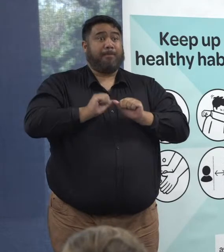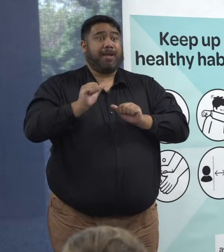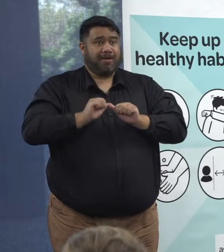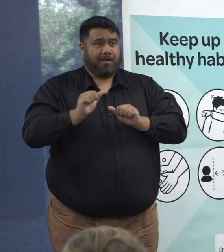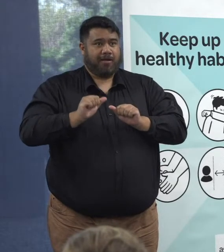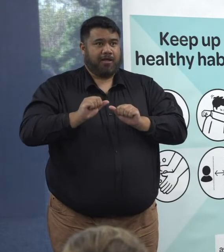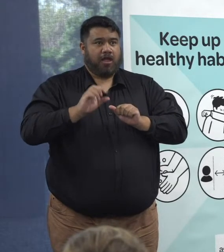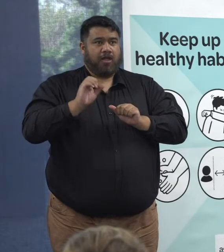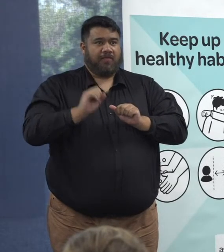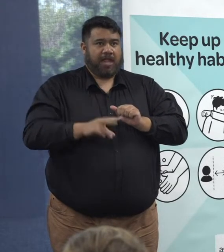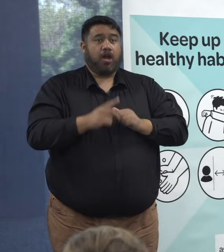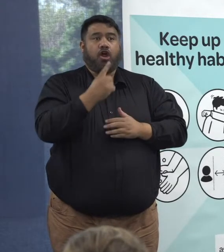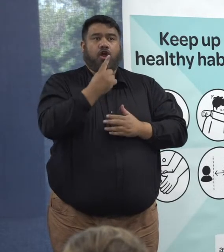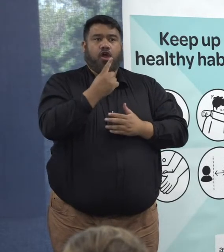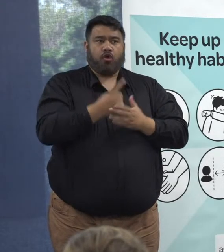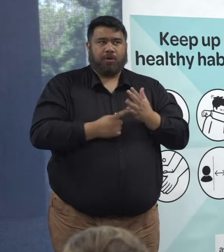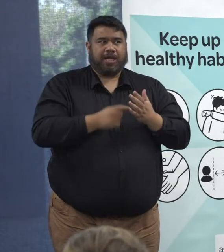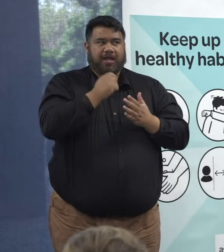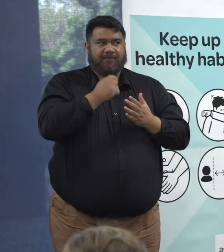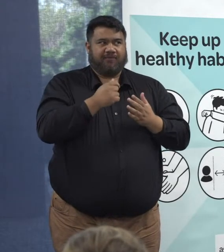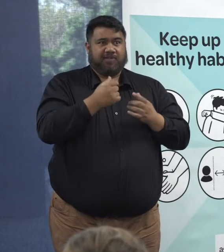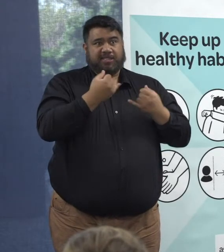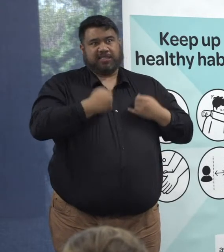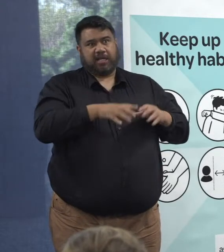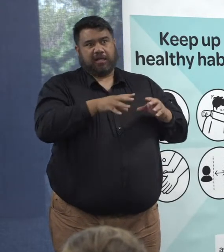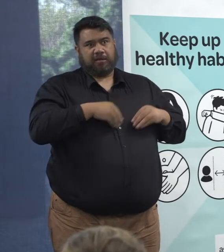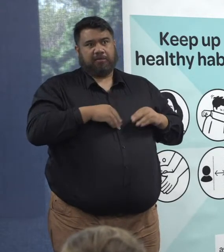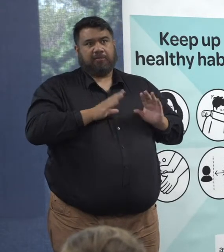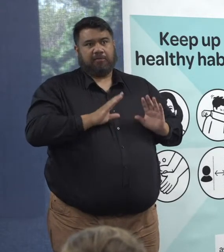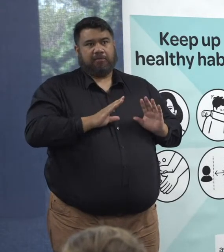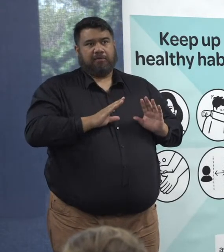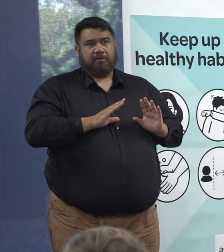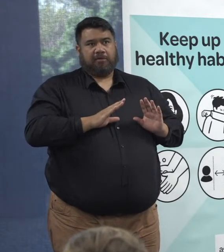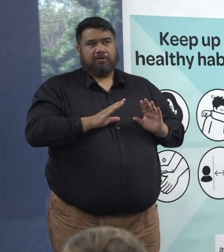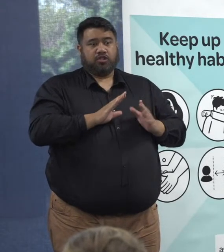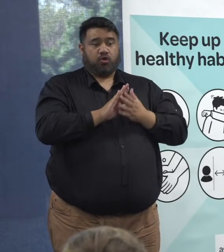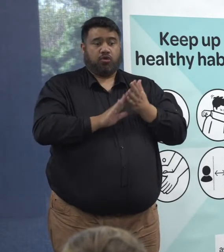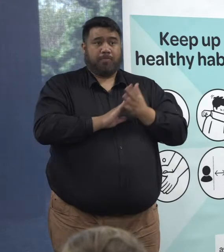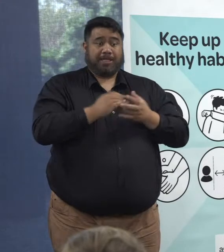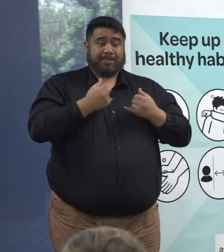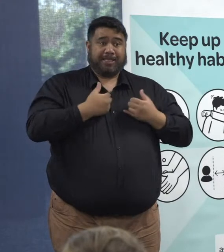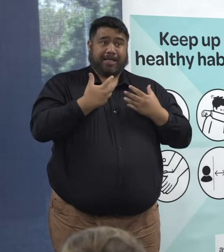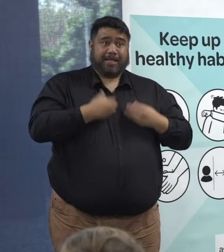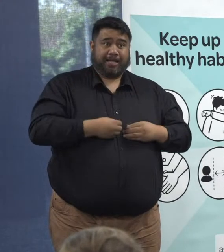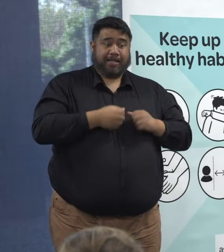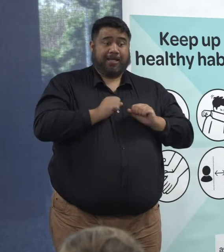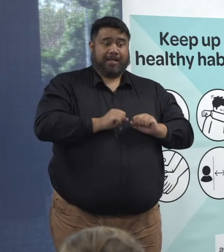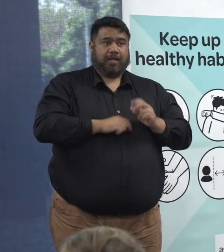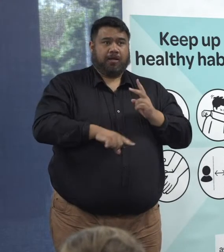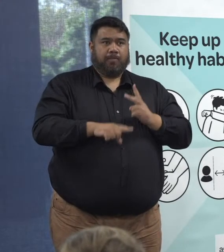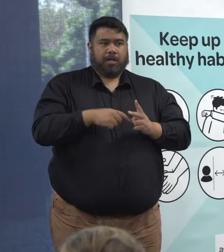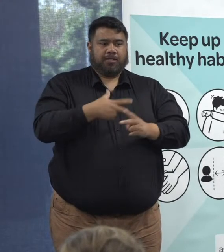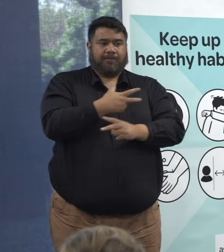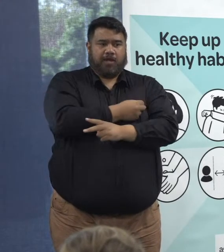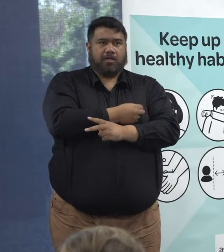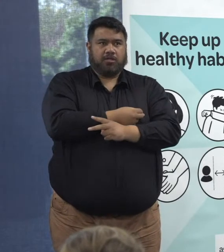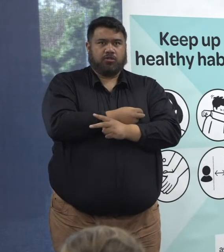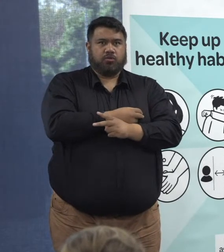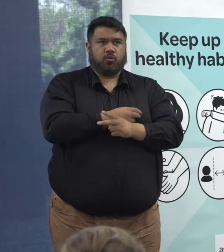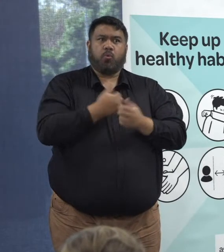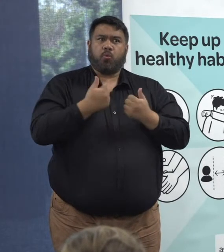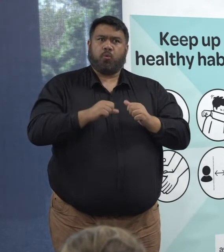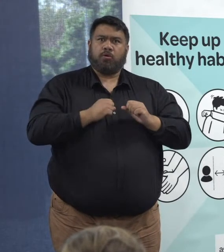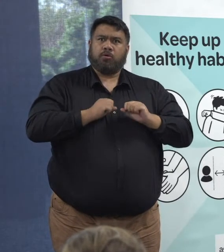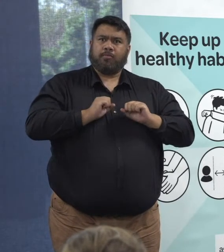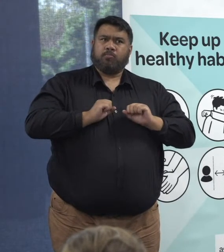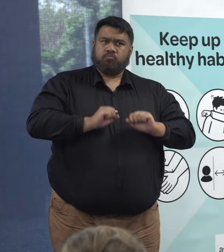afforded by having been infected per se. So this is a very important message for the many people who have